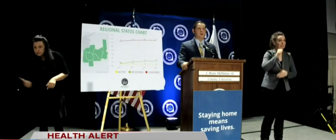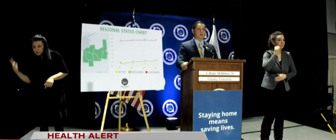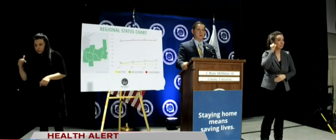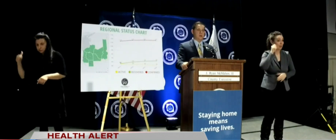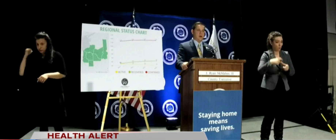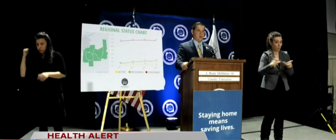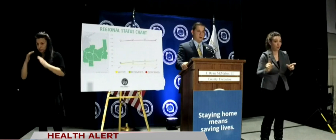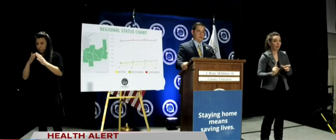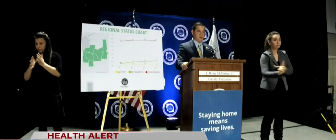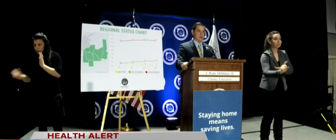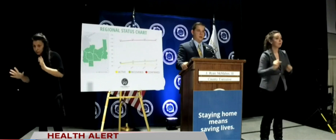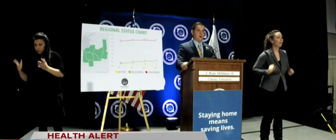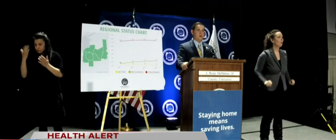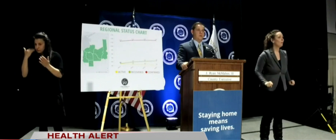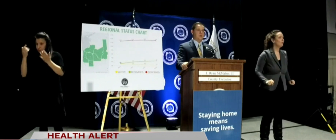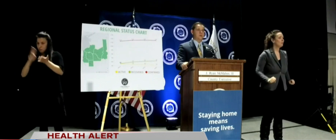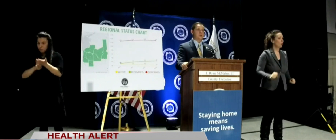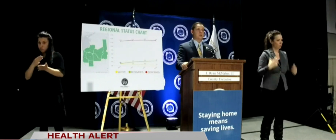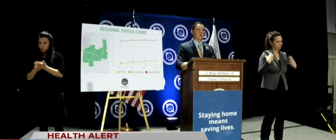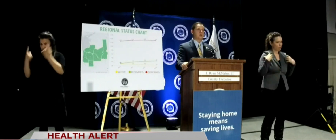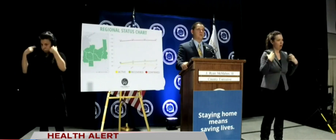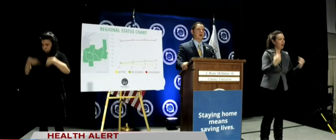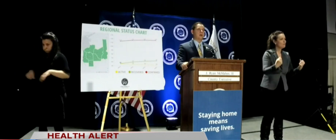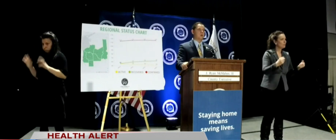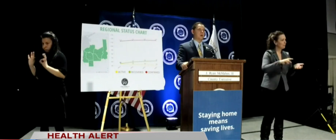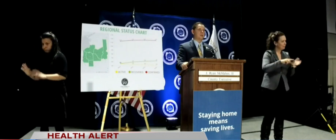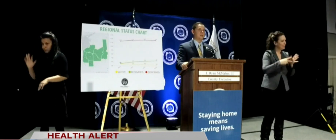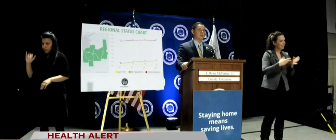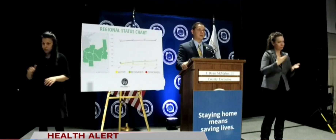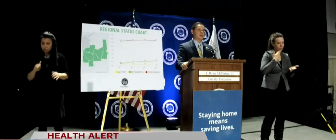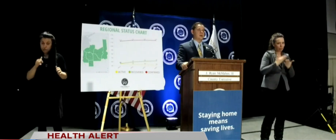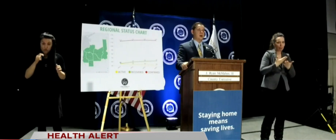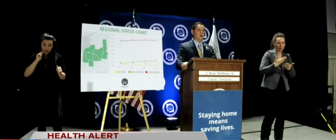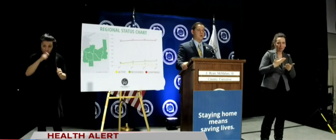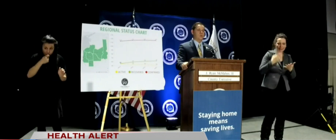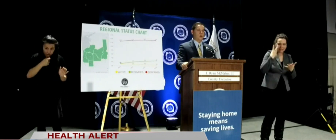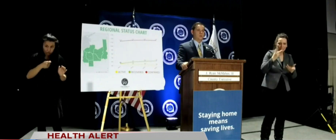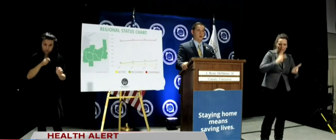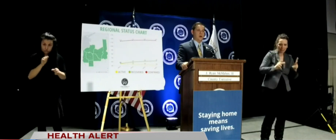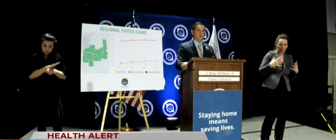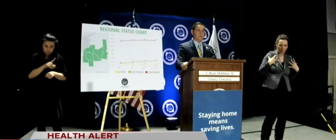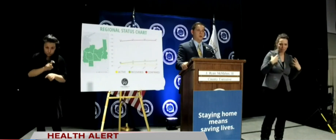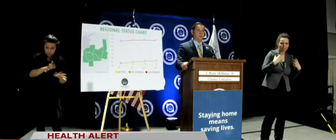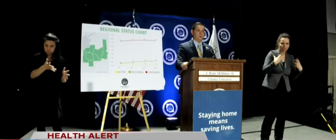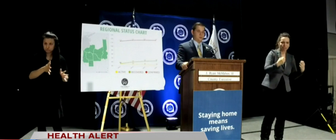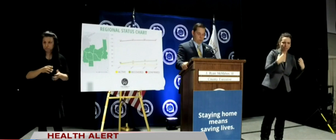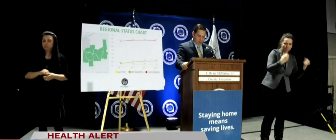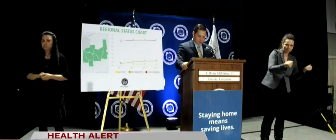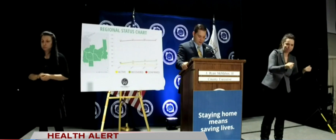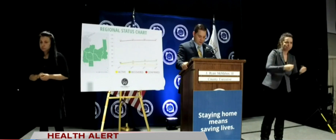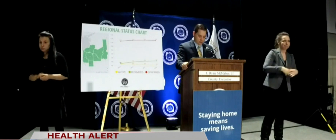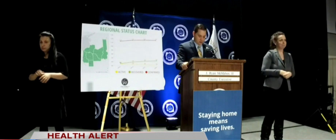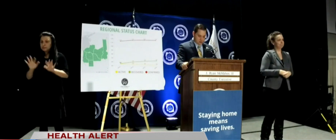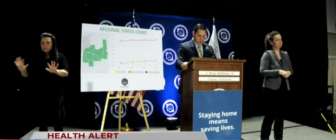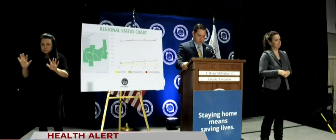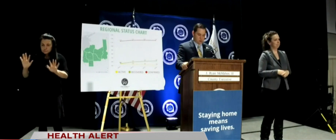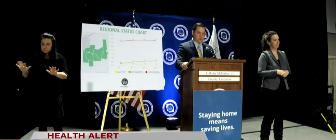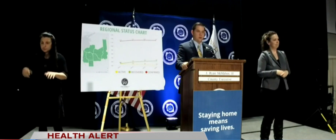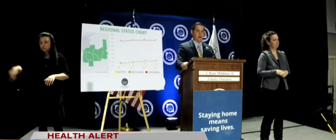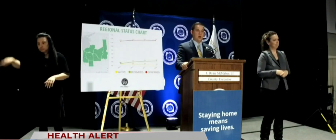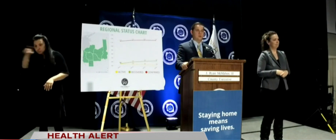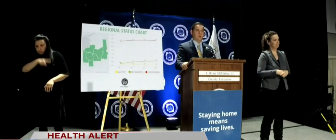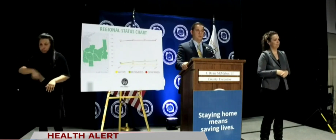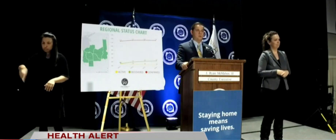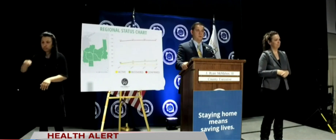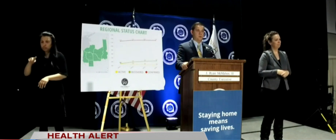But certainly I want to thank all of those in the community who've been in quarantine, who've worked with our health department through this process. Certainly want to